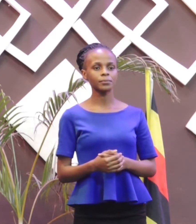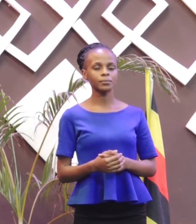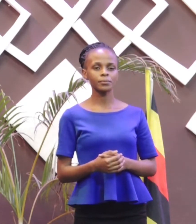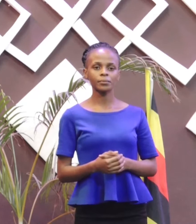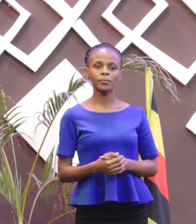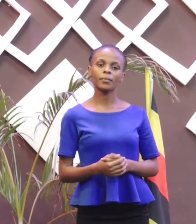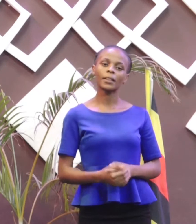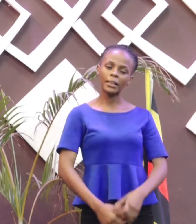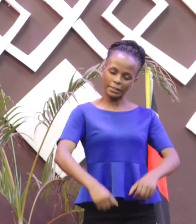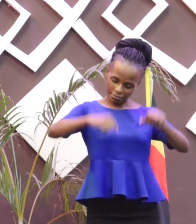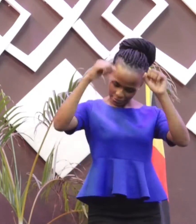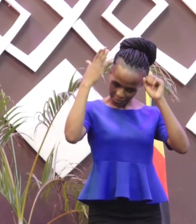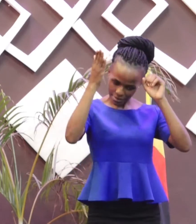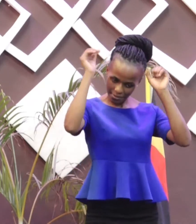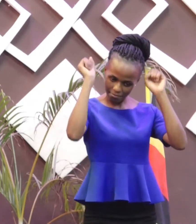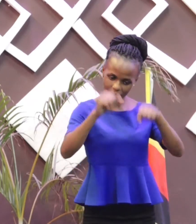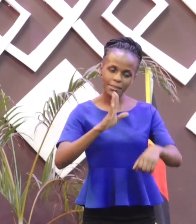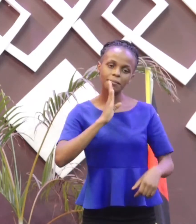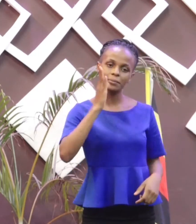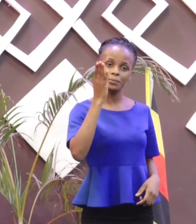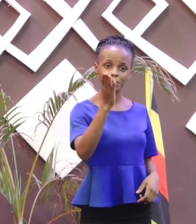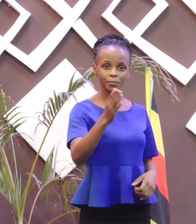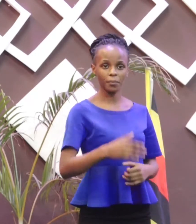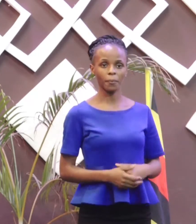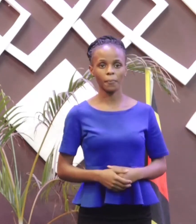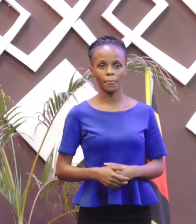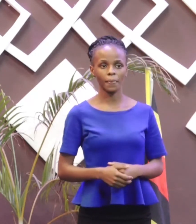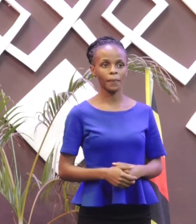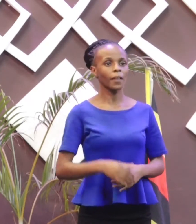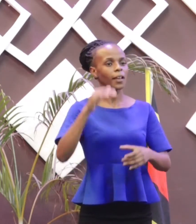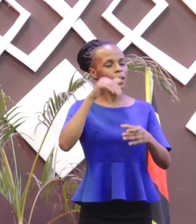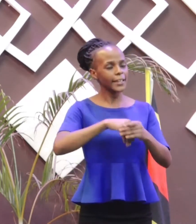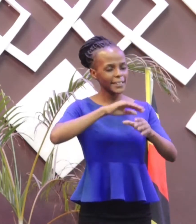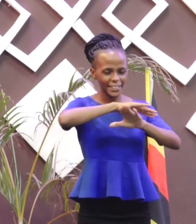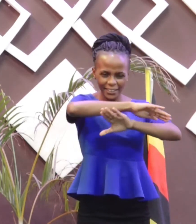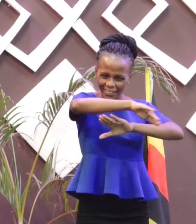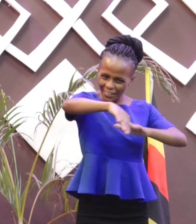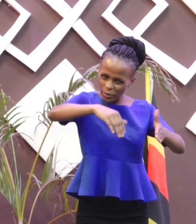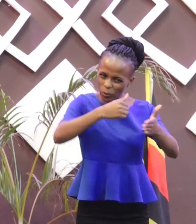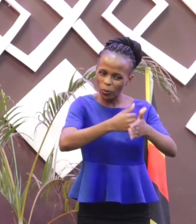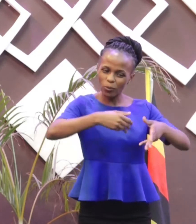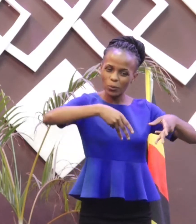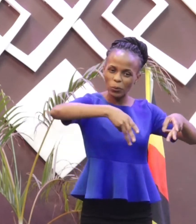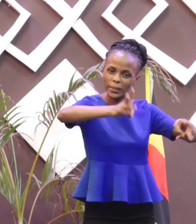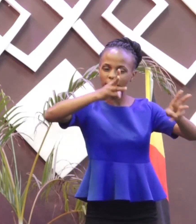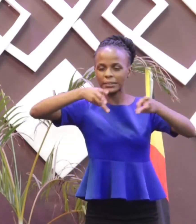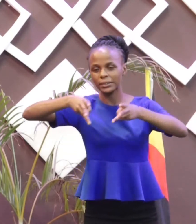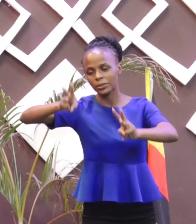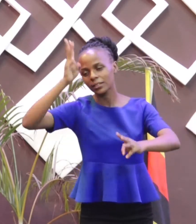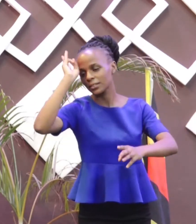They must be there. In whatever form they will come.